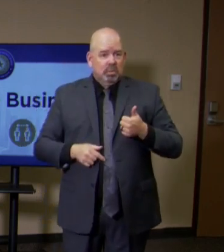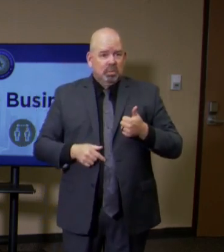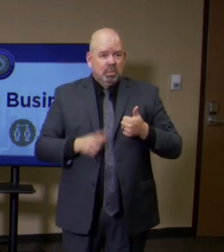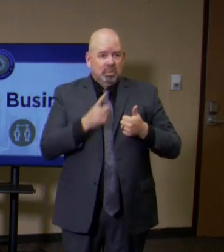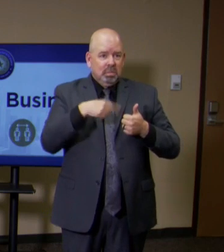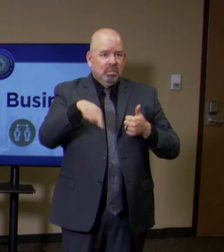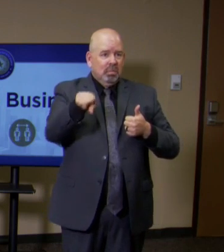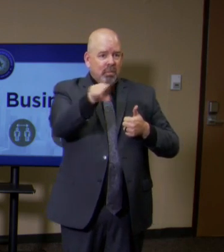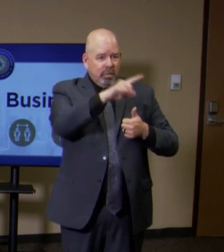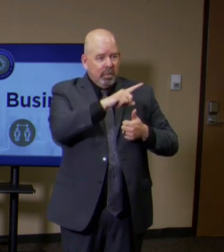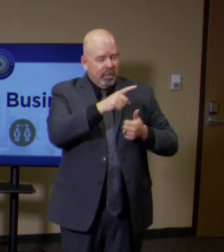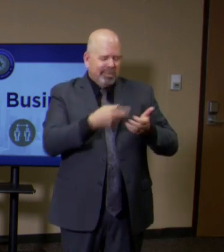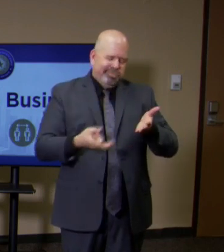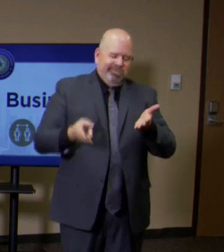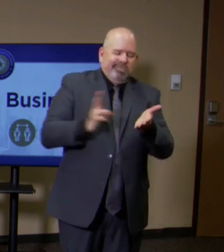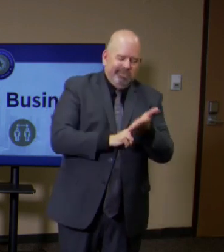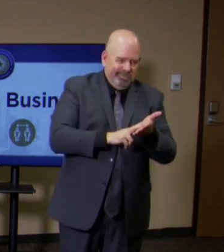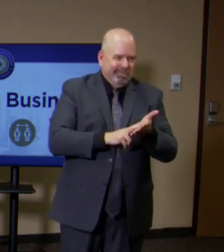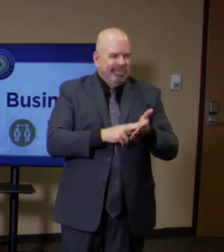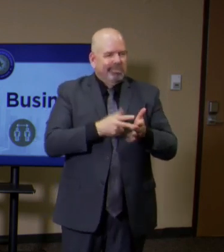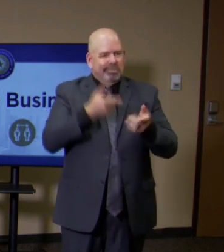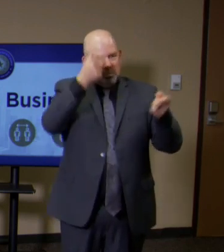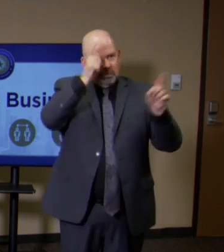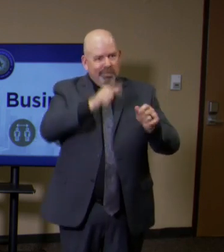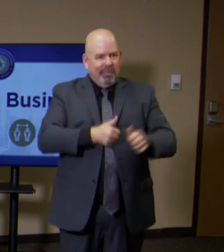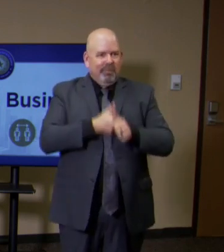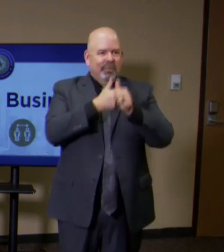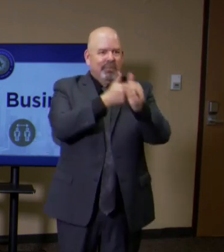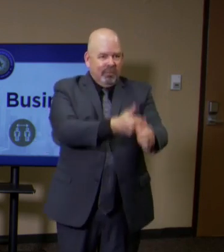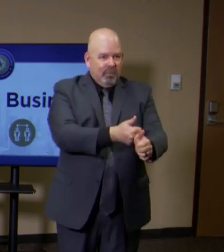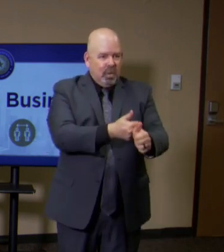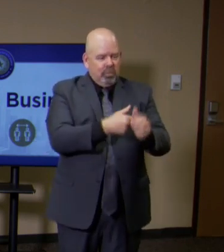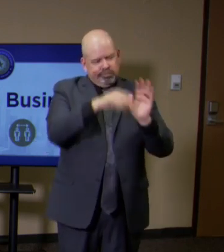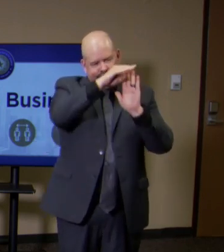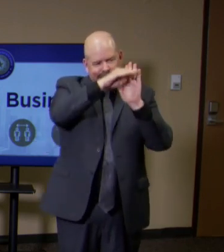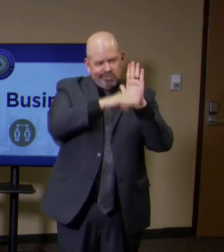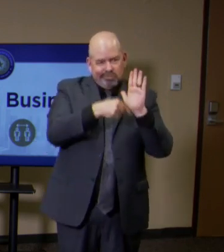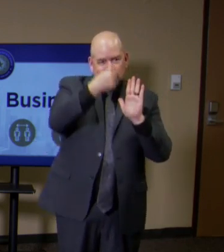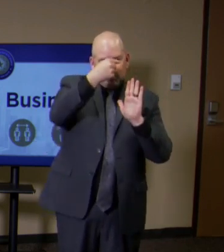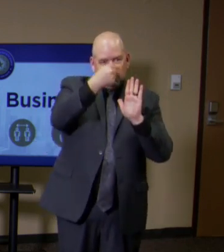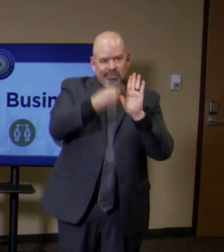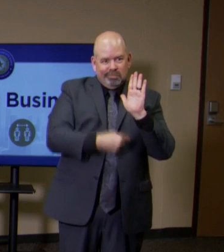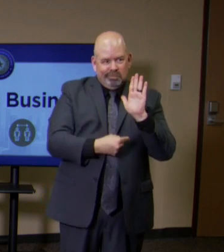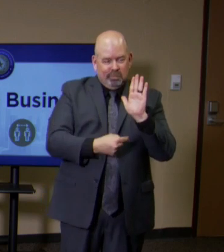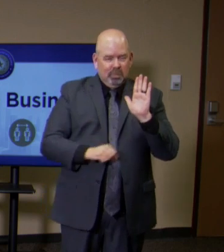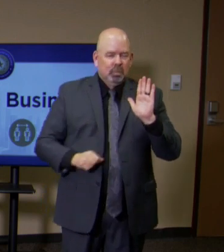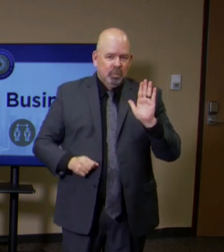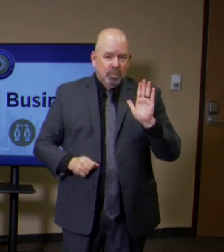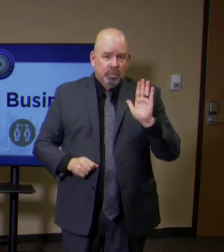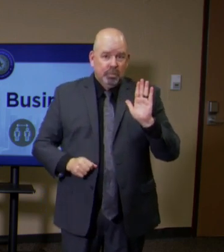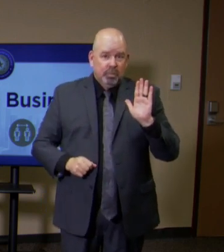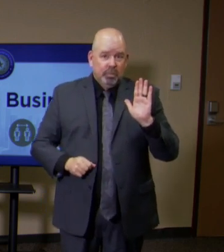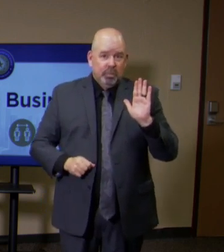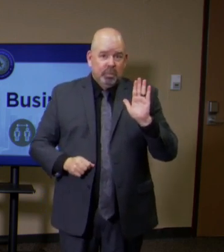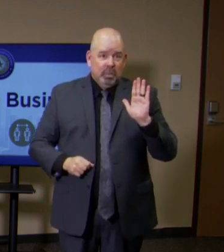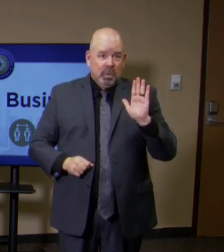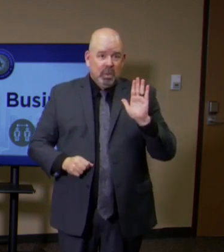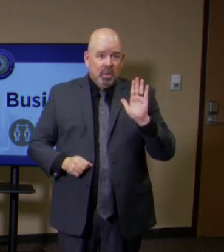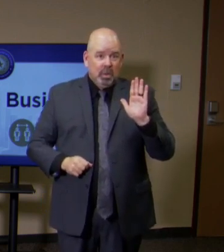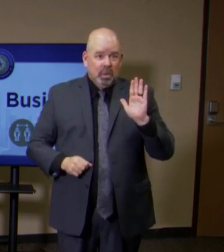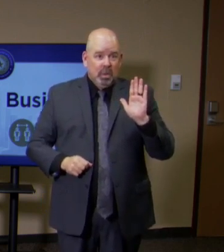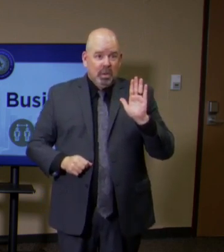those guidelines that we've worked on, that they've been following for the last whatever it's been, 5 or 6